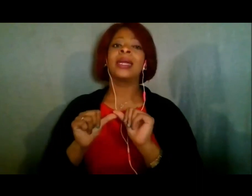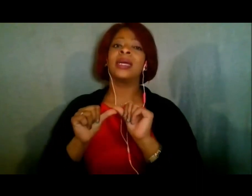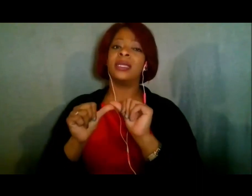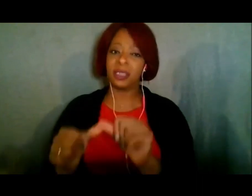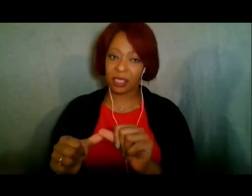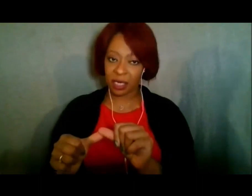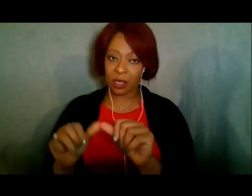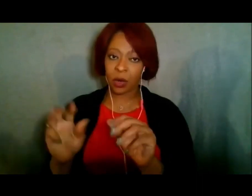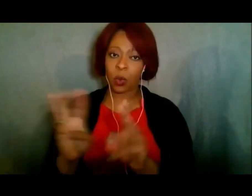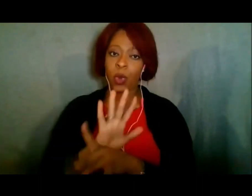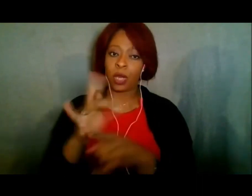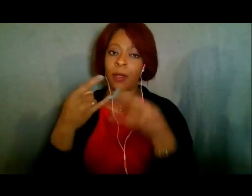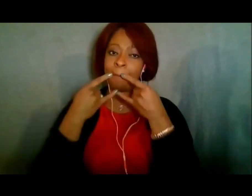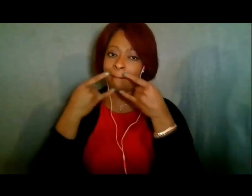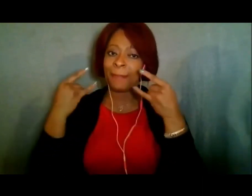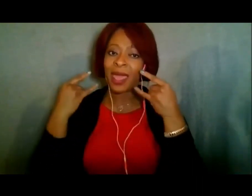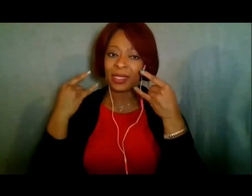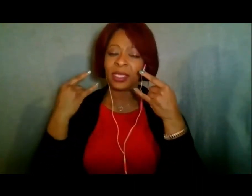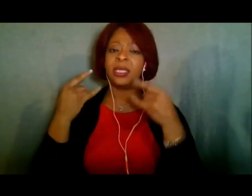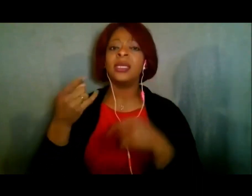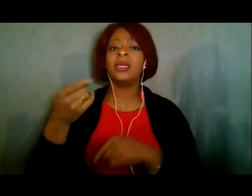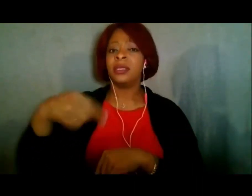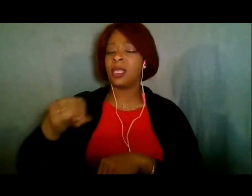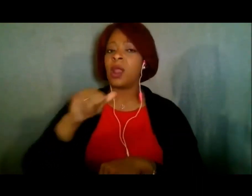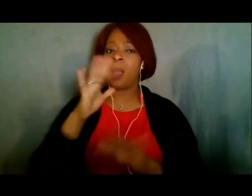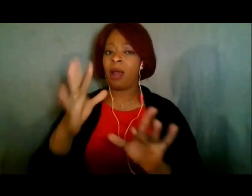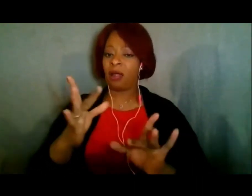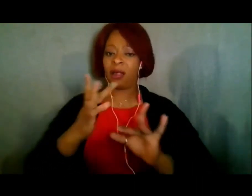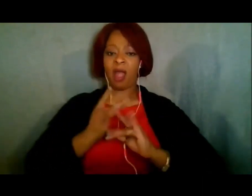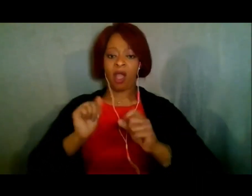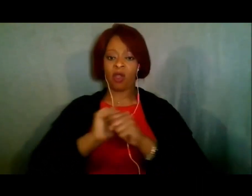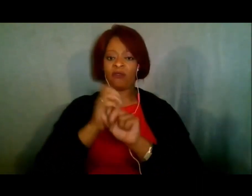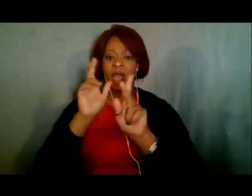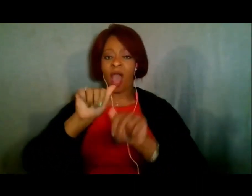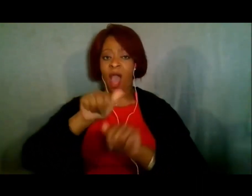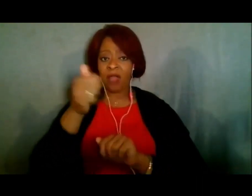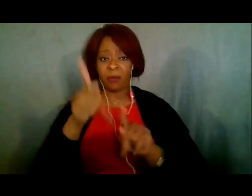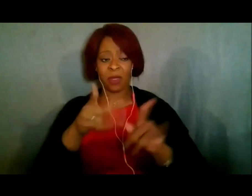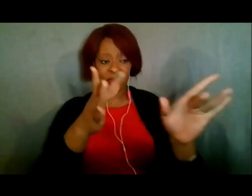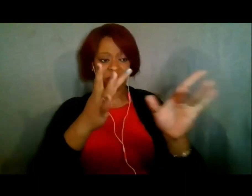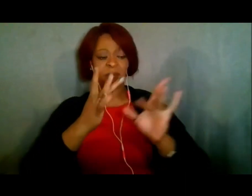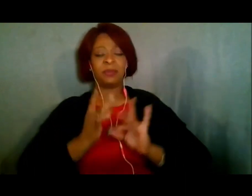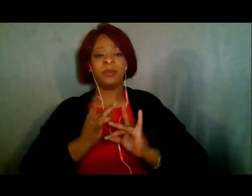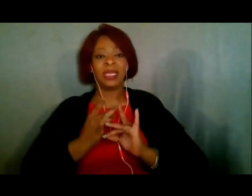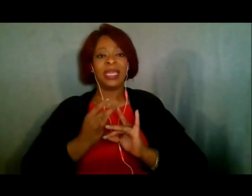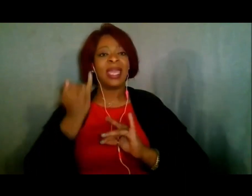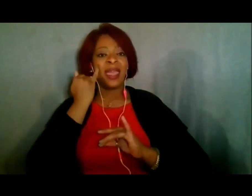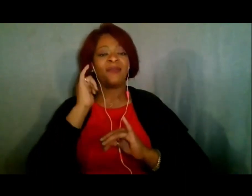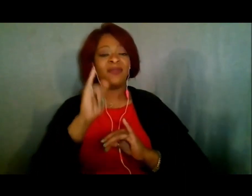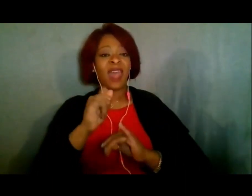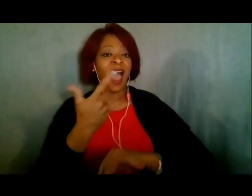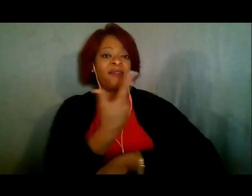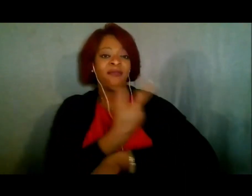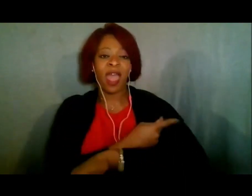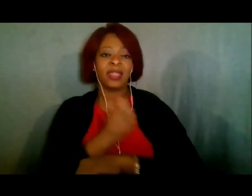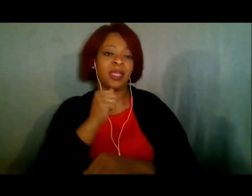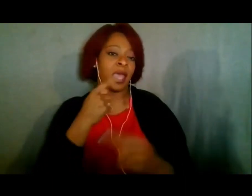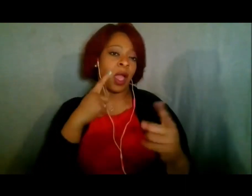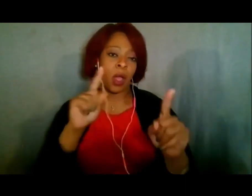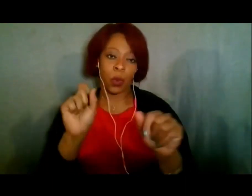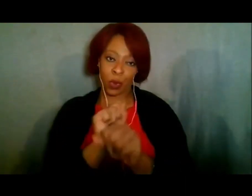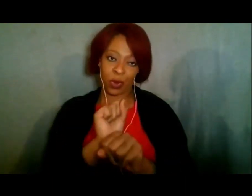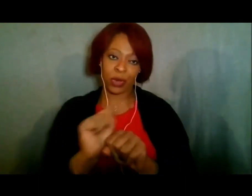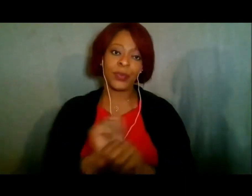their masks so that they don't catch COVID from someone else in case the vaccine doesn't work as well.